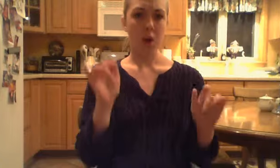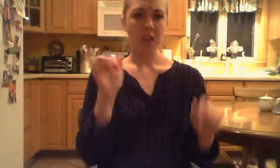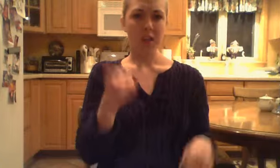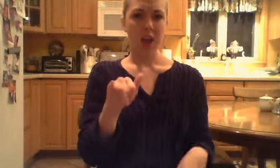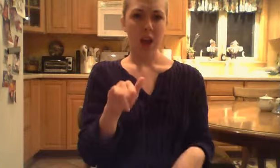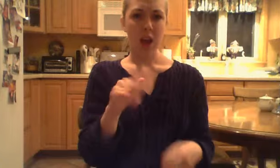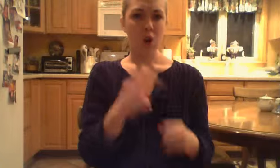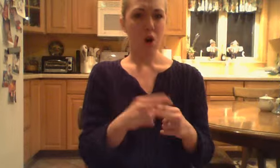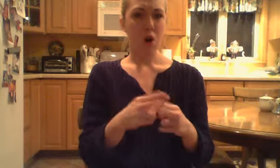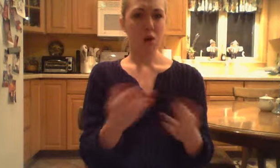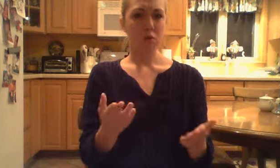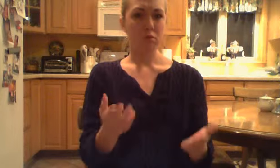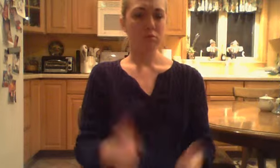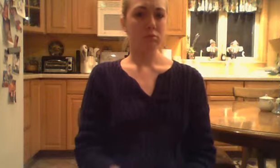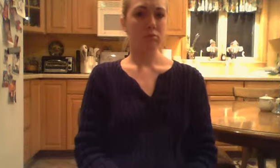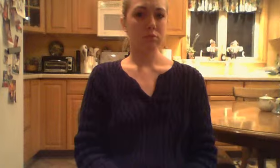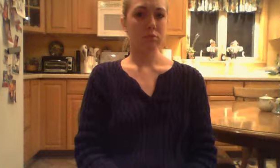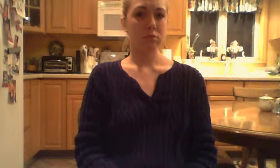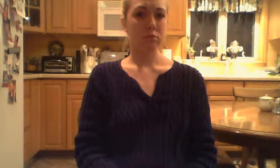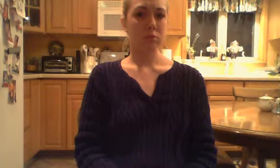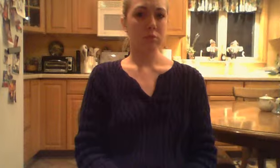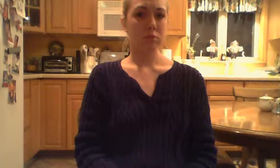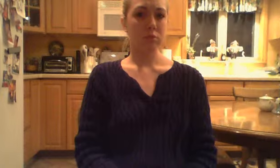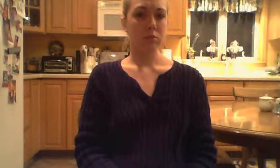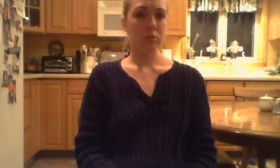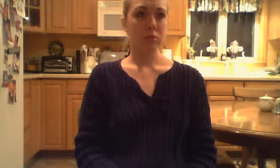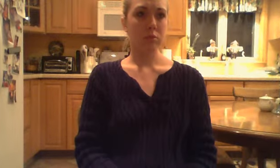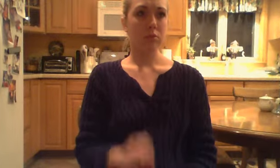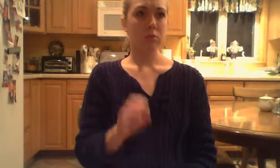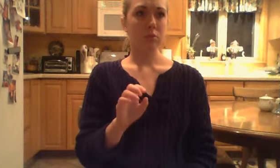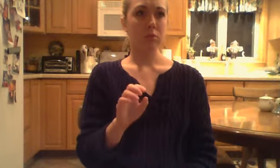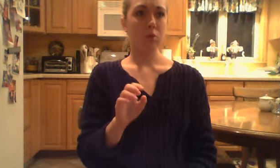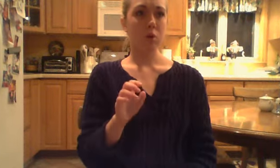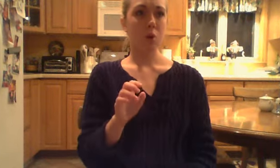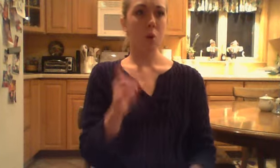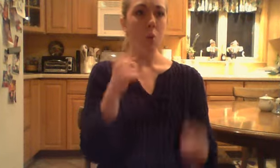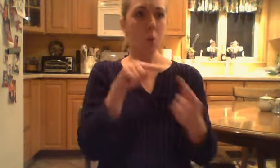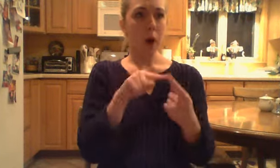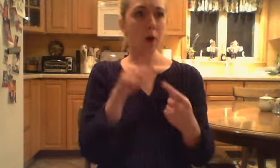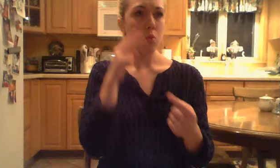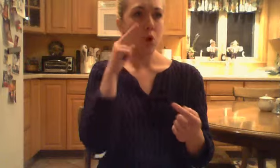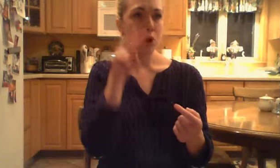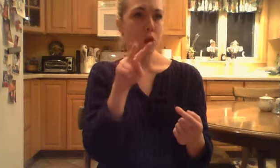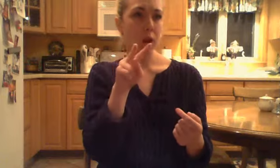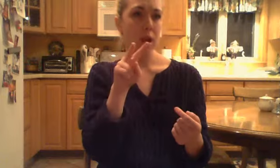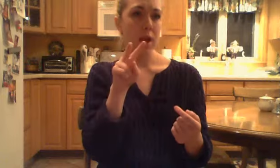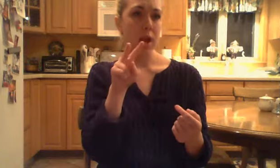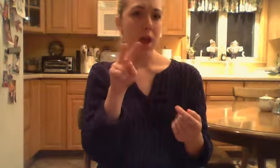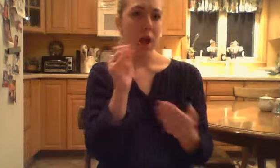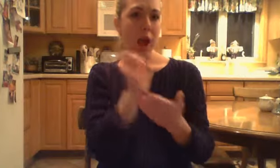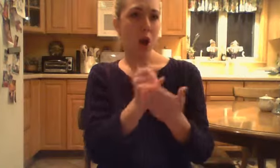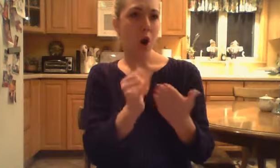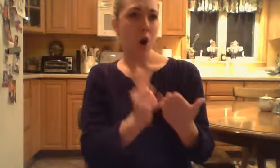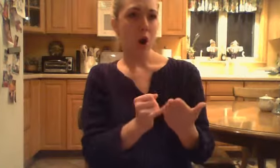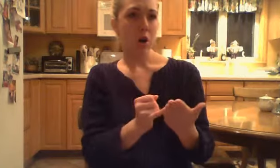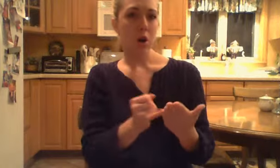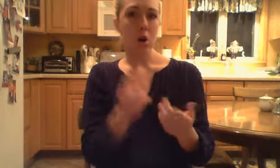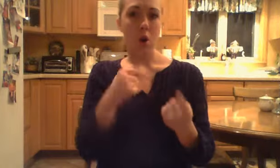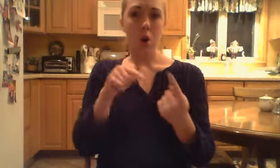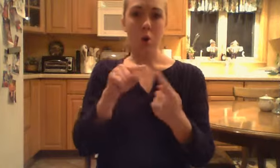Yeah, okay, but when we're looking at artwork, there's a special word. Like Pablo Picasso, when he would show a person's face and he would show it from